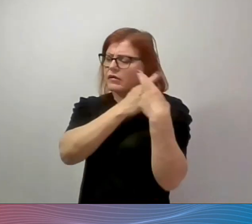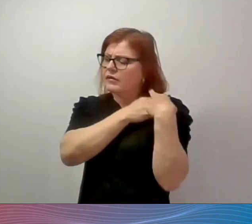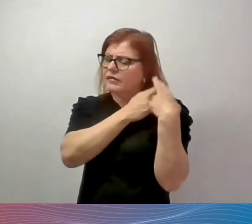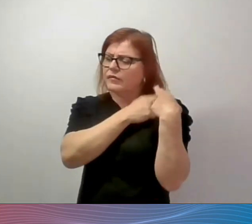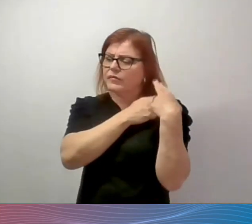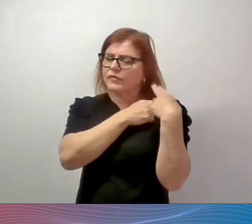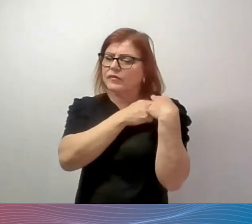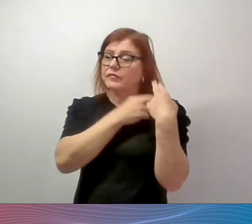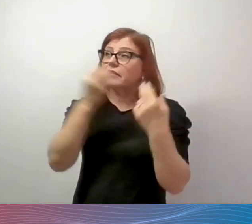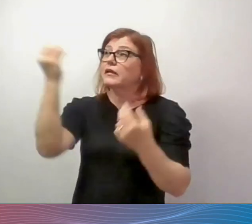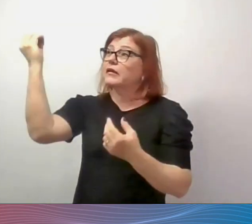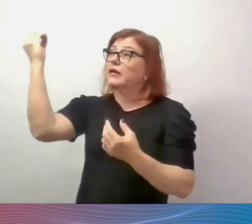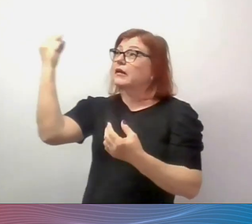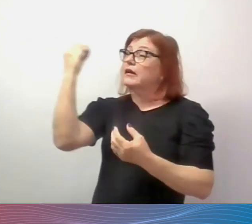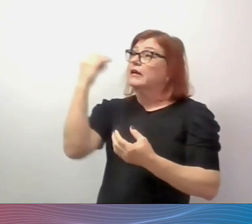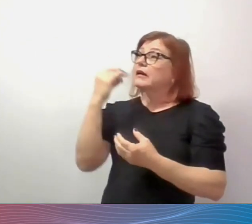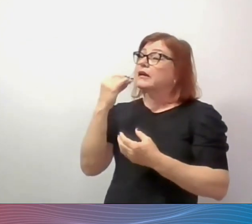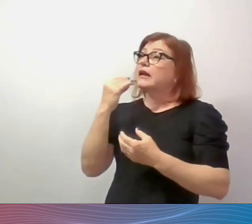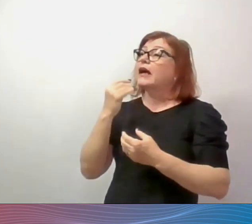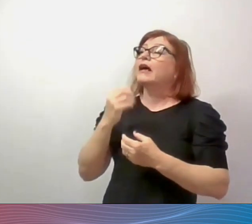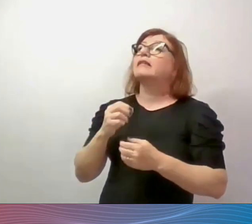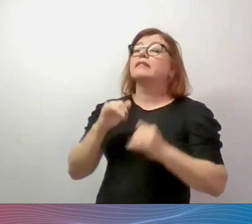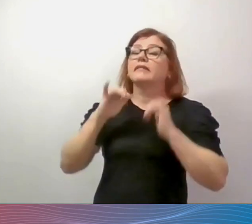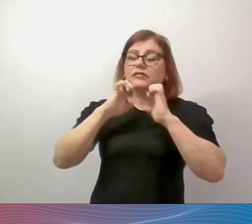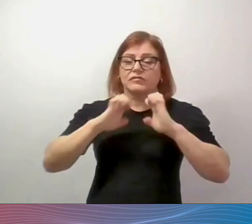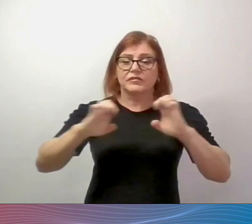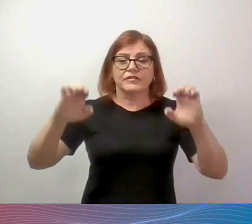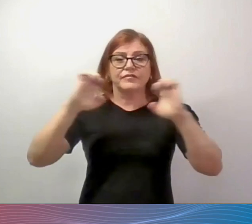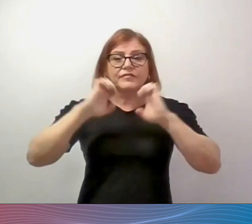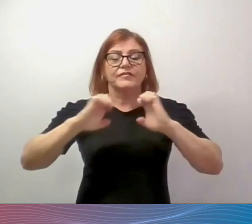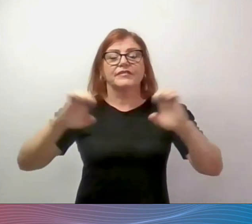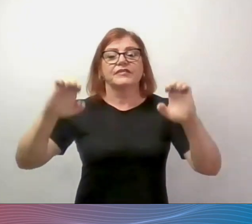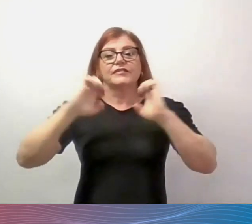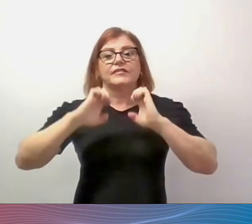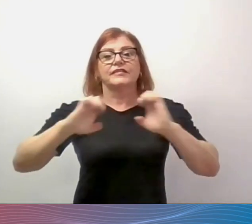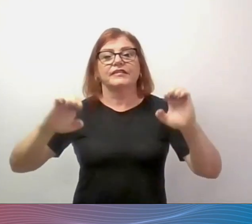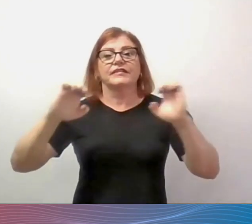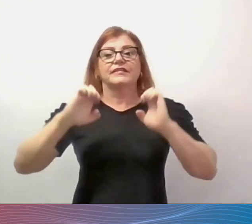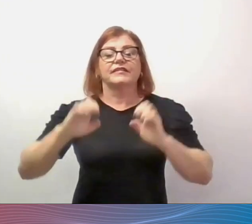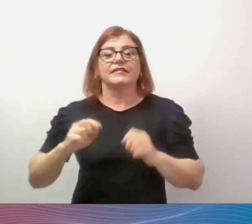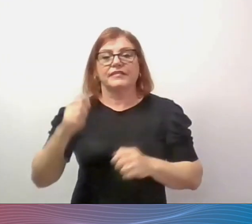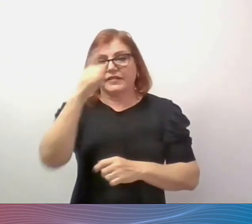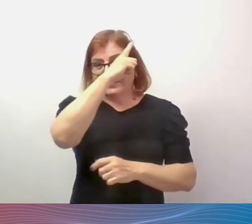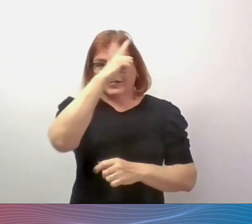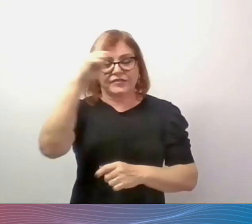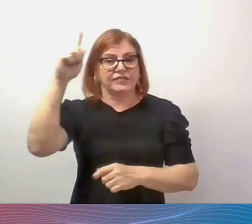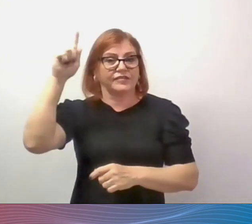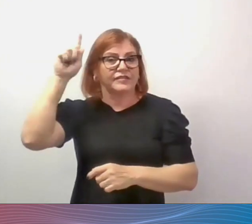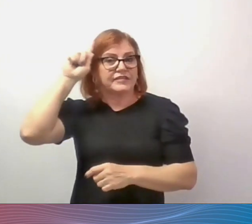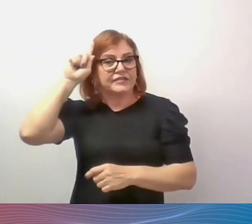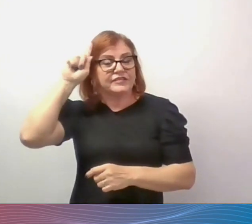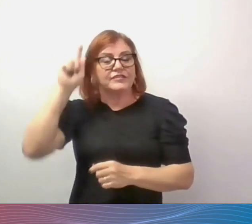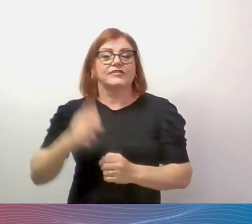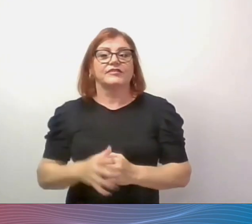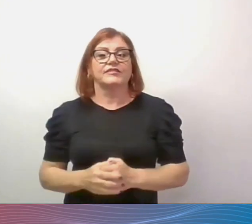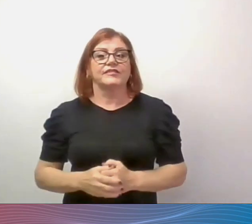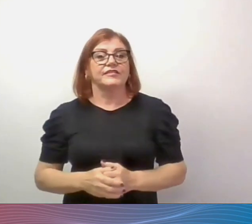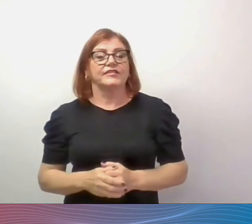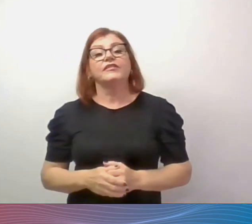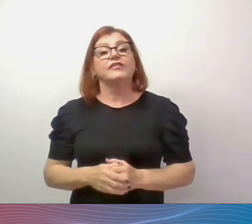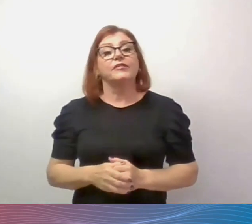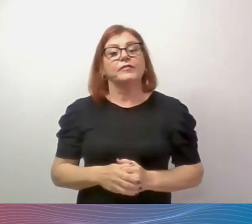gentios o evangelho das insondáveis riquezas de Cristo. And verse 8 says that to him